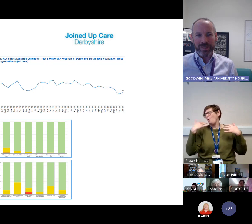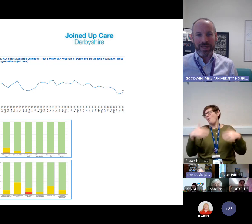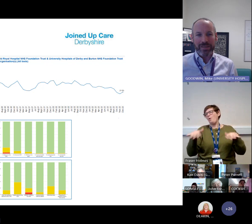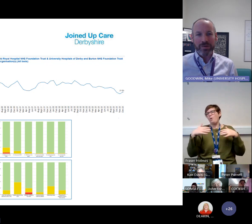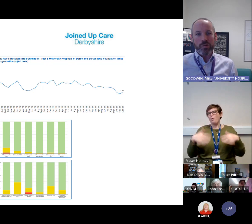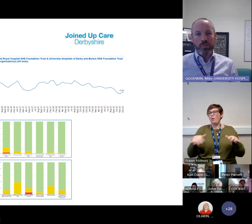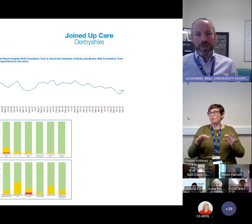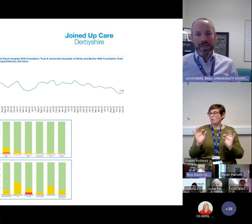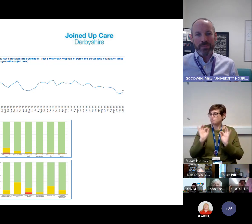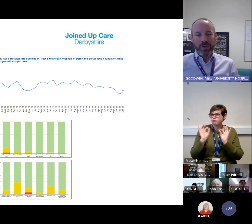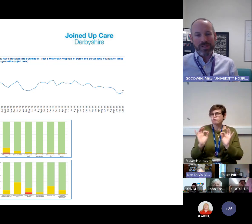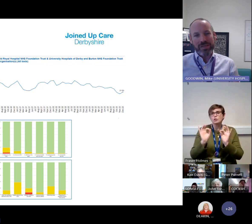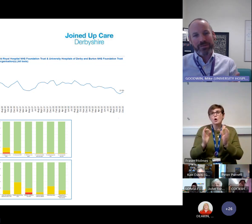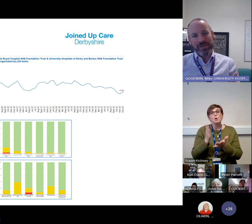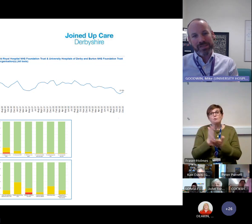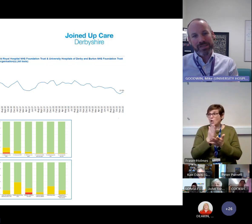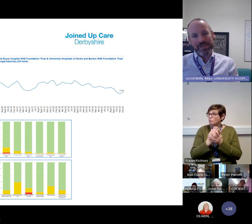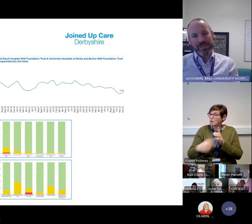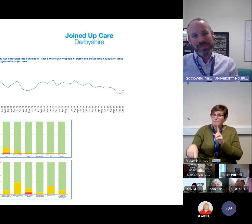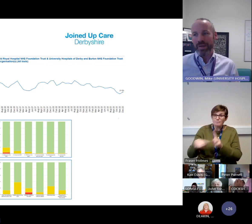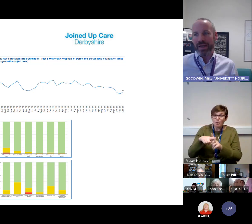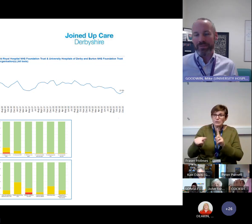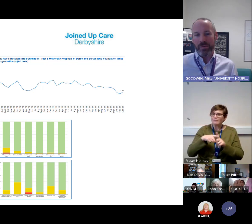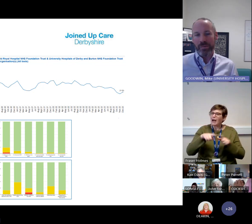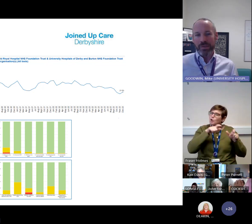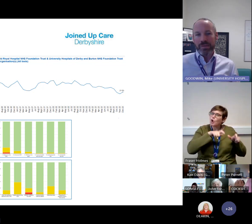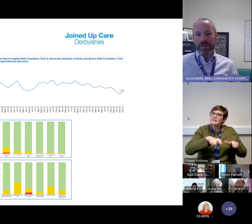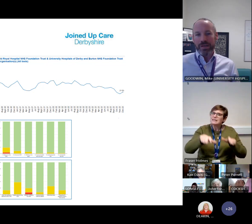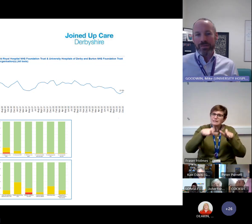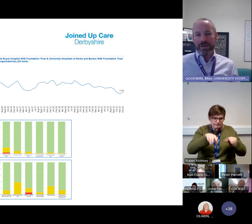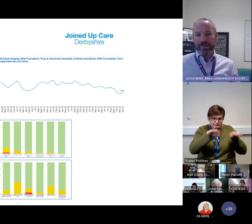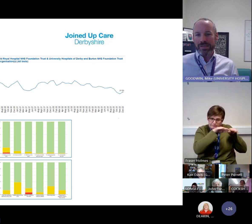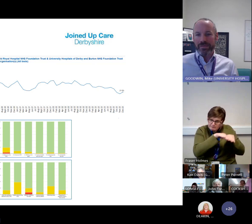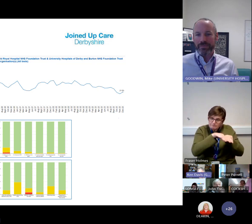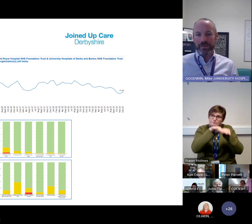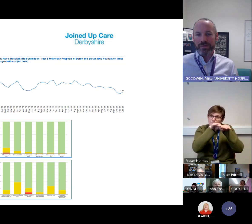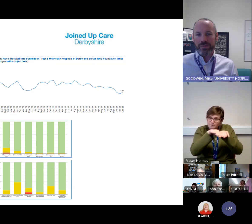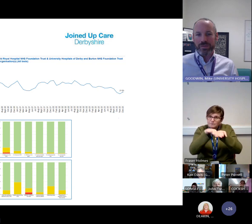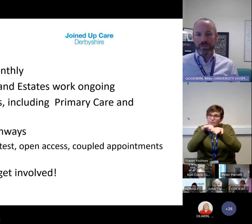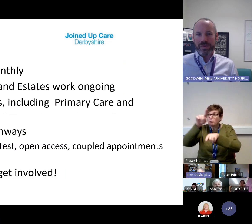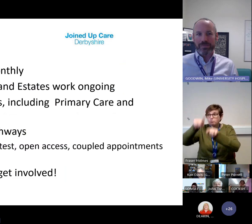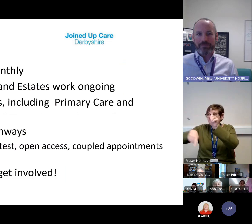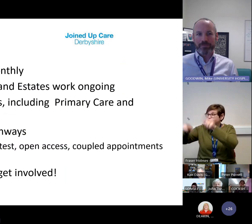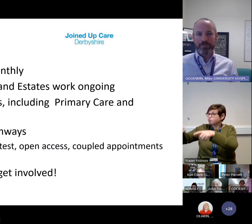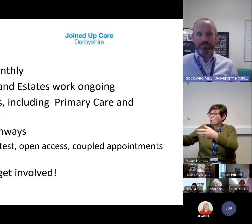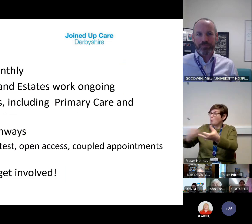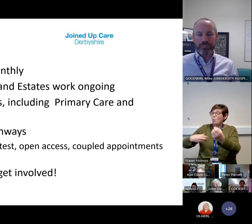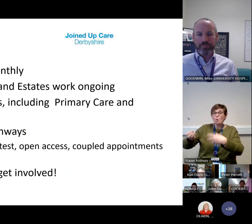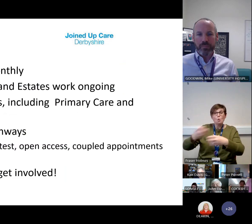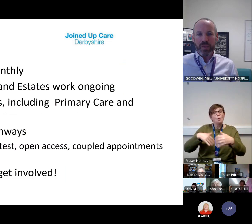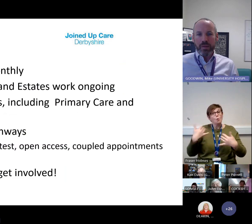reviews. So we're getting really positive, consistent feedback from various different sources.